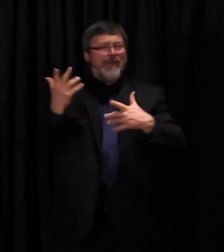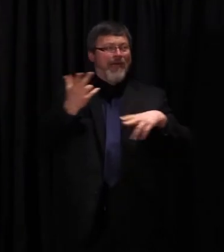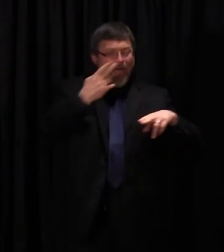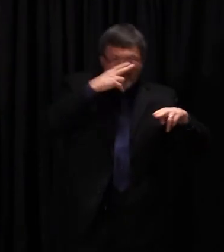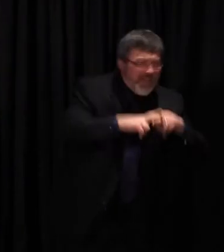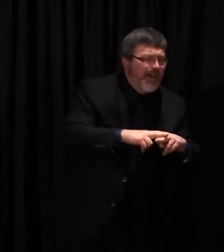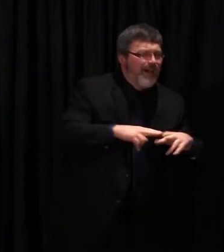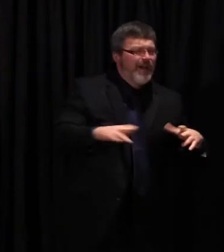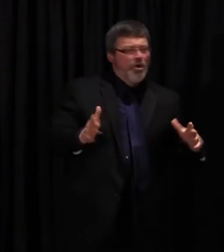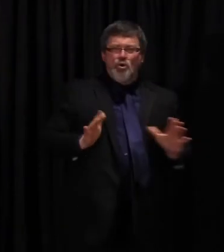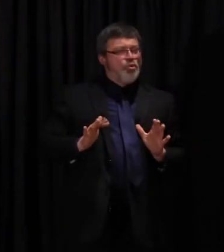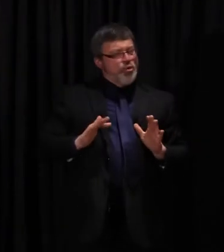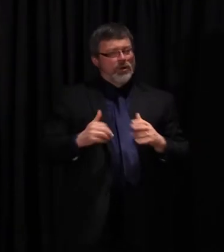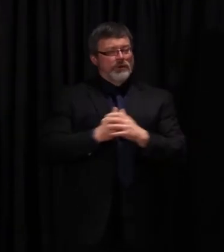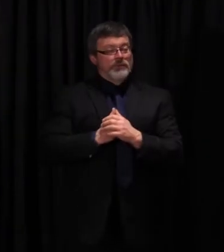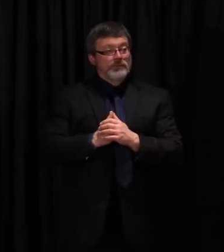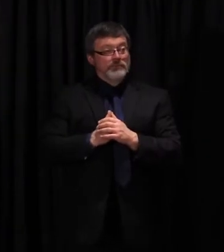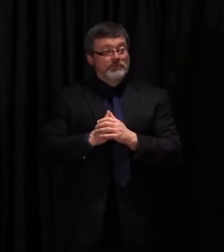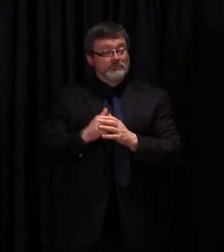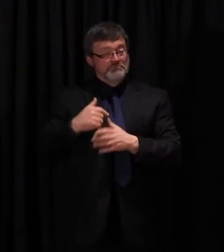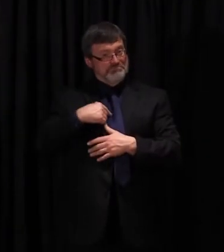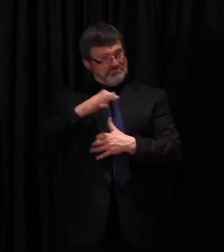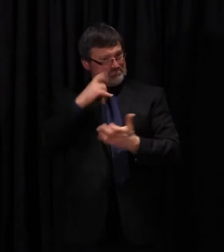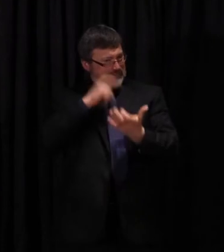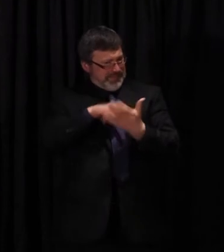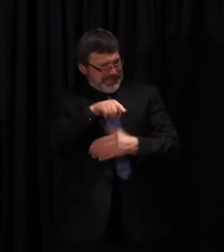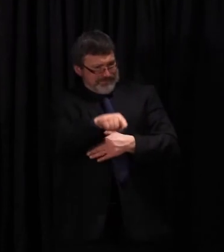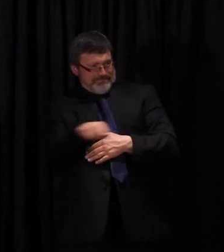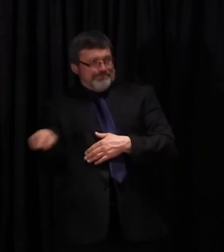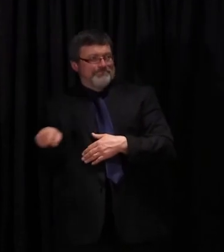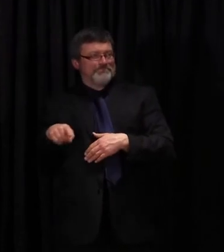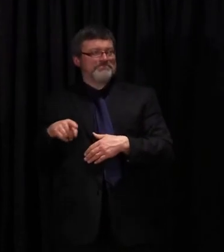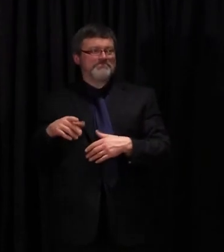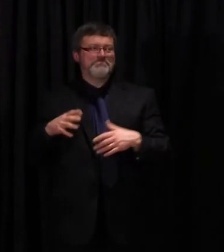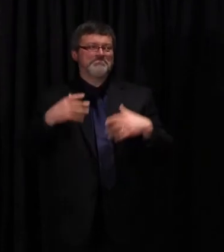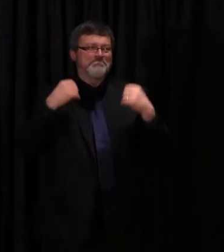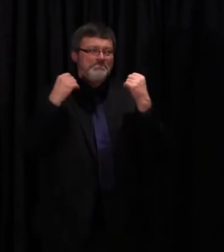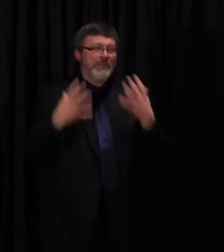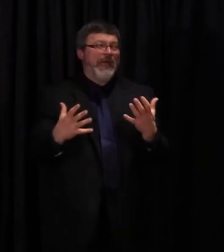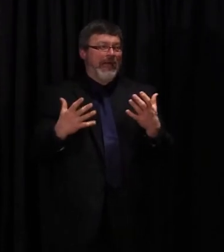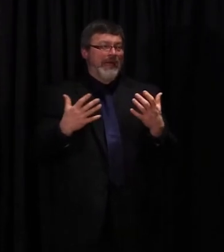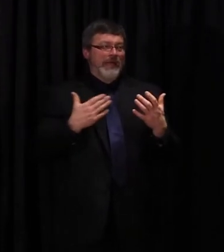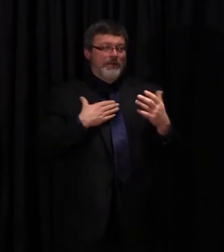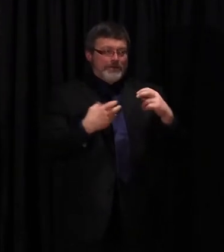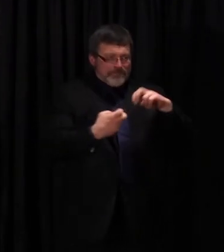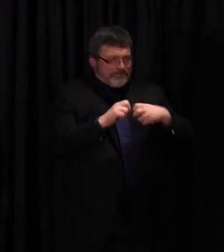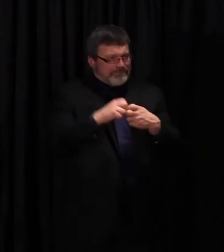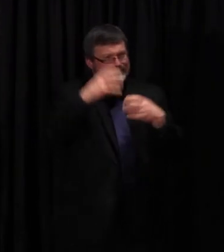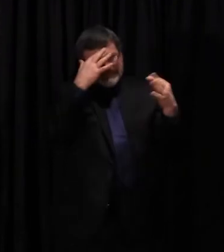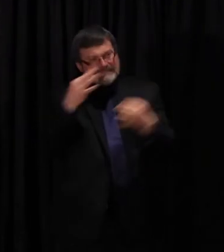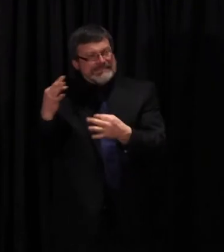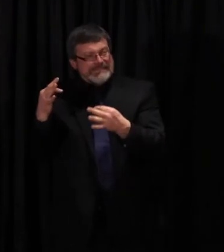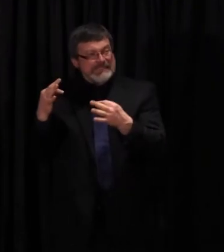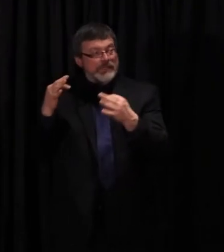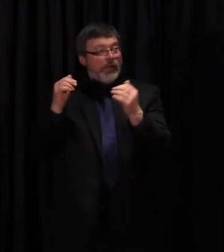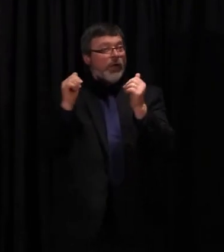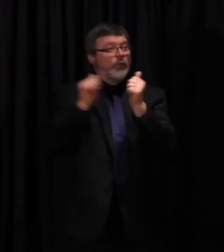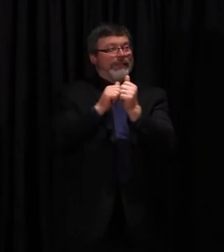Because we must acknowledge that many of the difficult decisions we made to keep people safe before